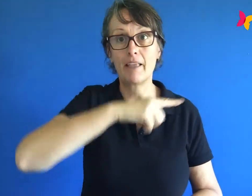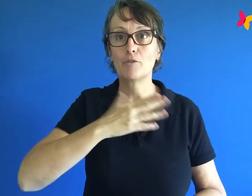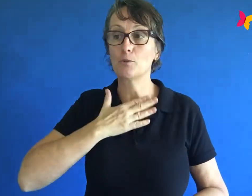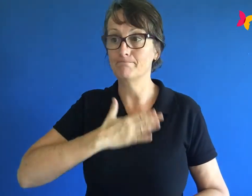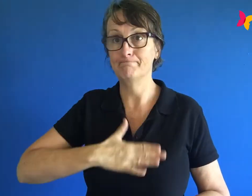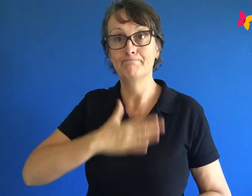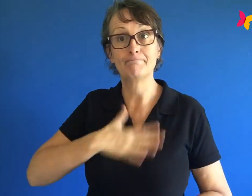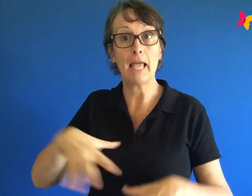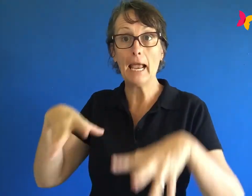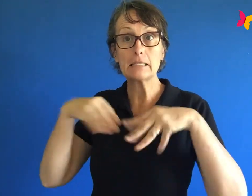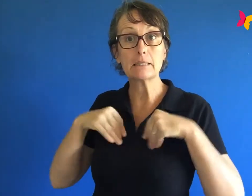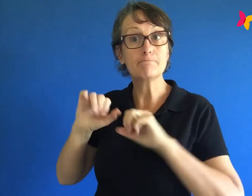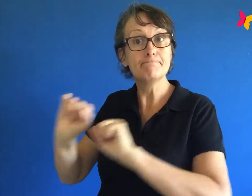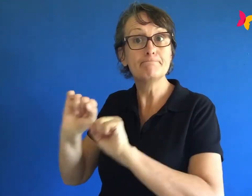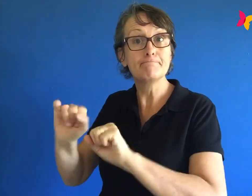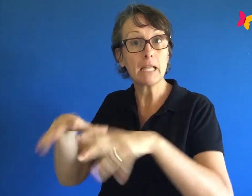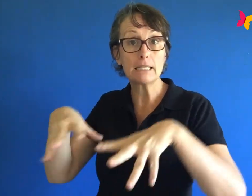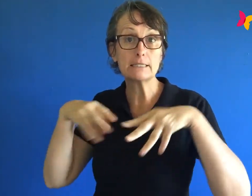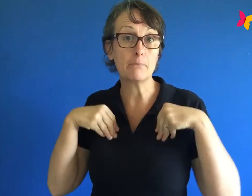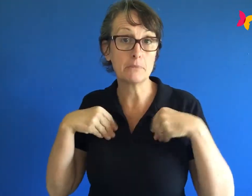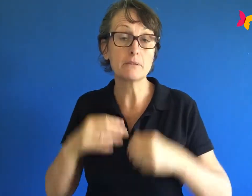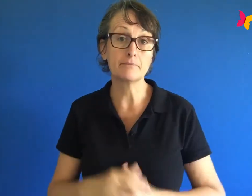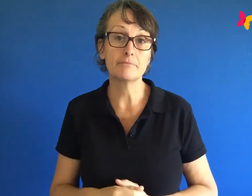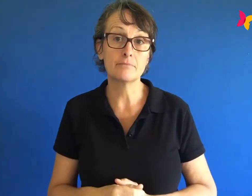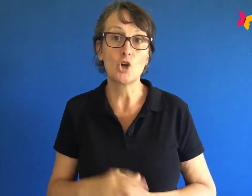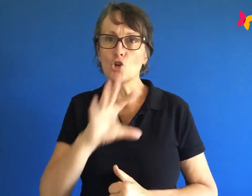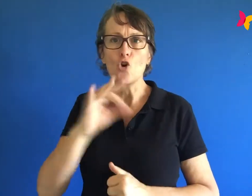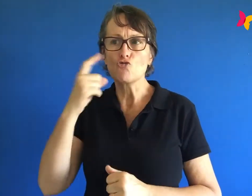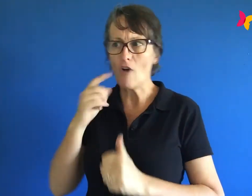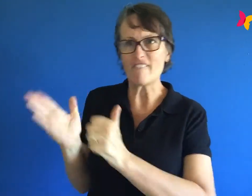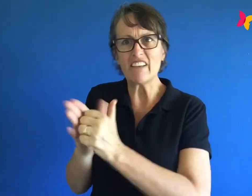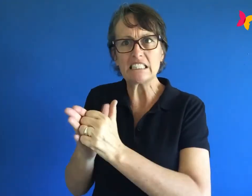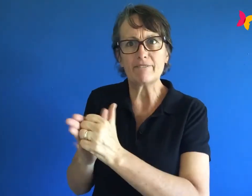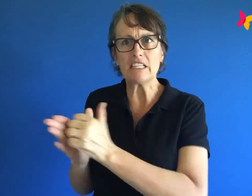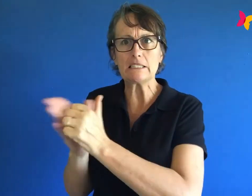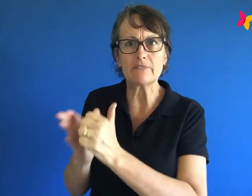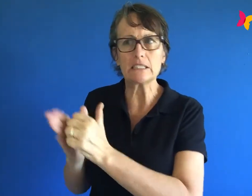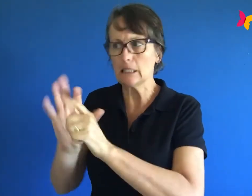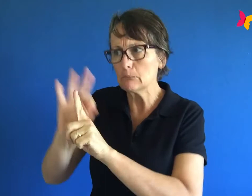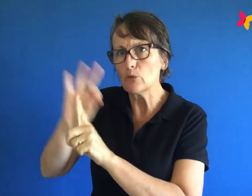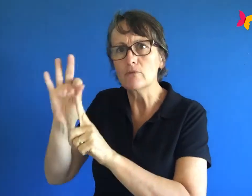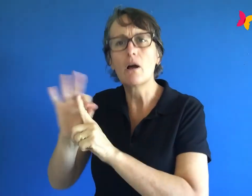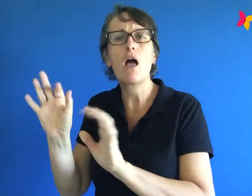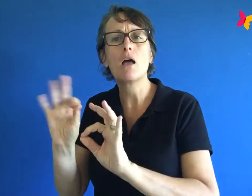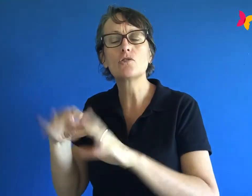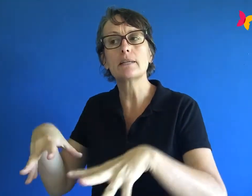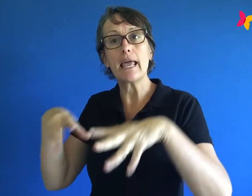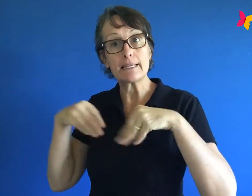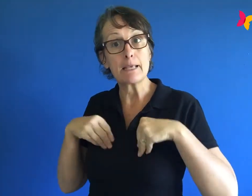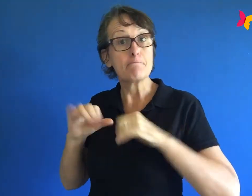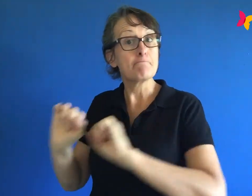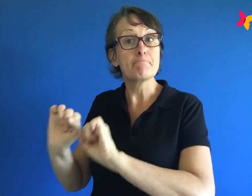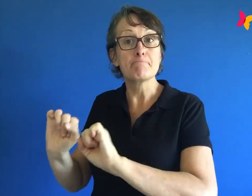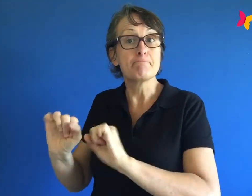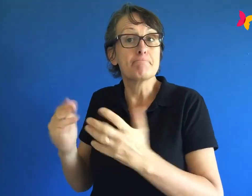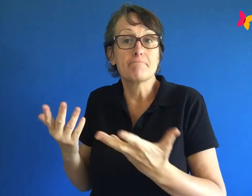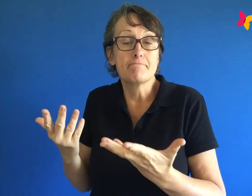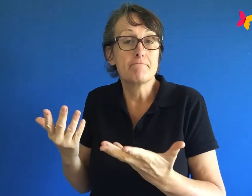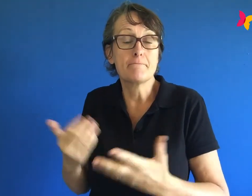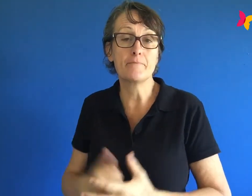accept. Accepting it and not trying to fix it, not trying to change, because it's not going